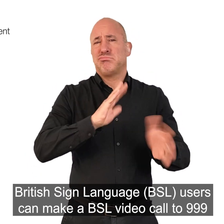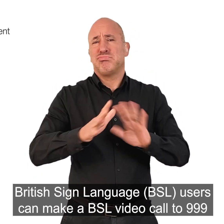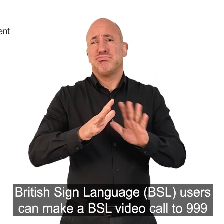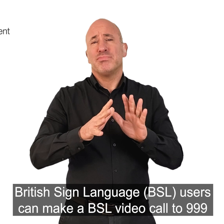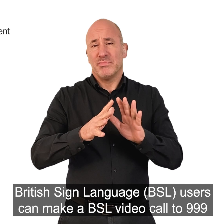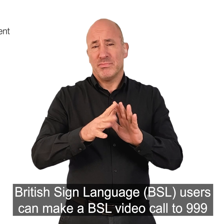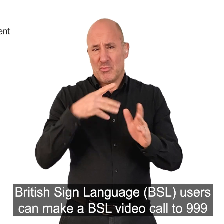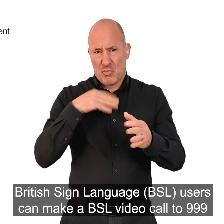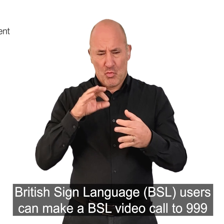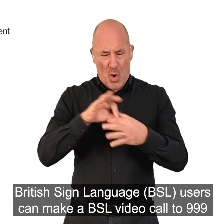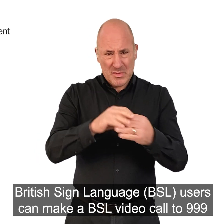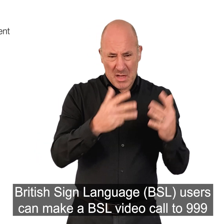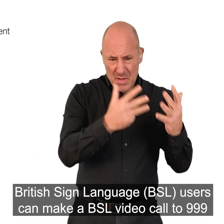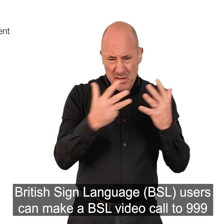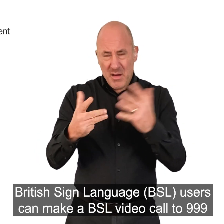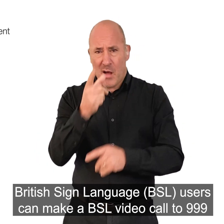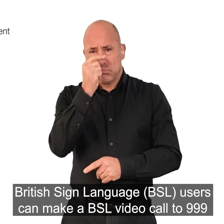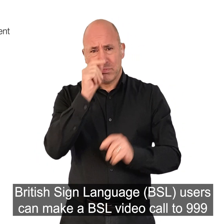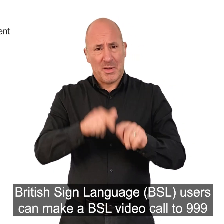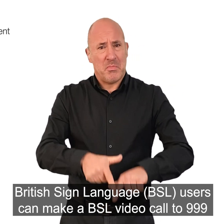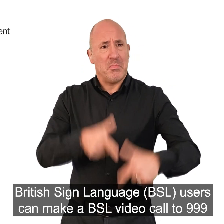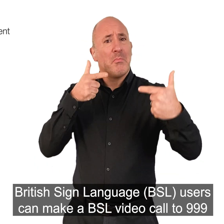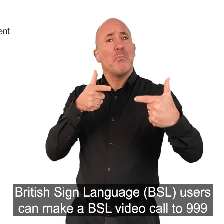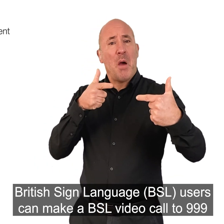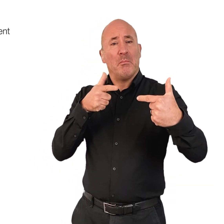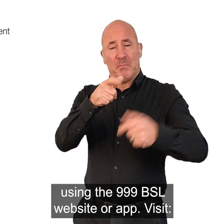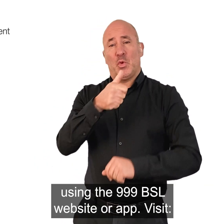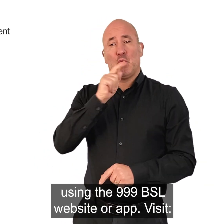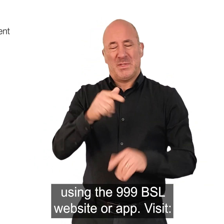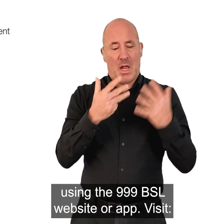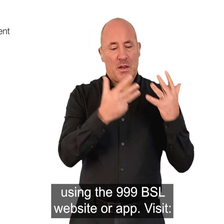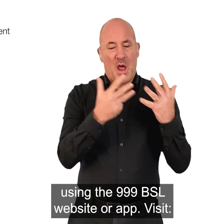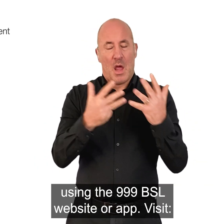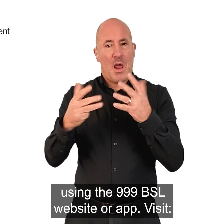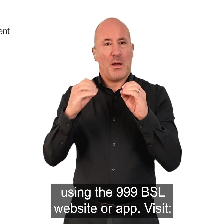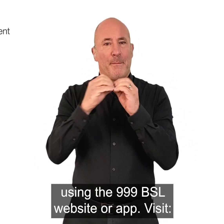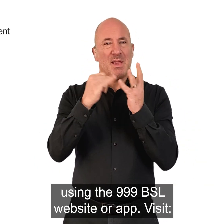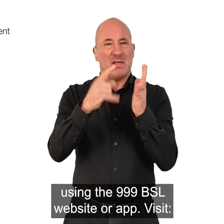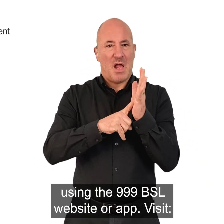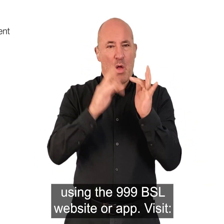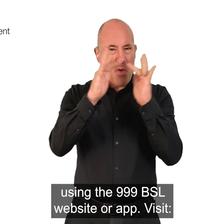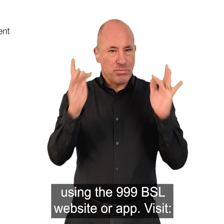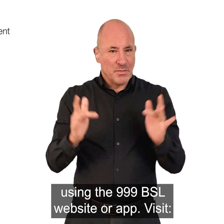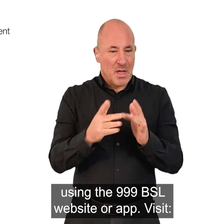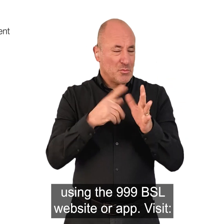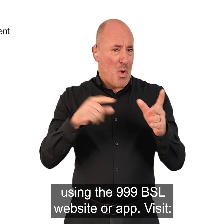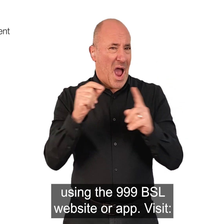can make a BSL video call to 999 using the 999 BSL website or app. Visit